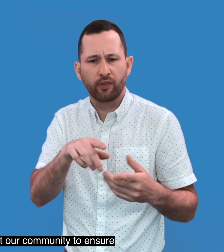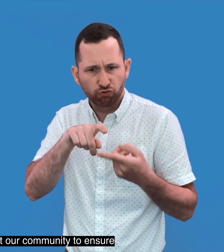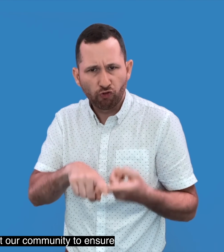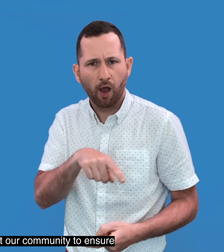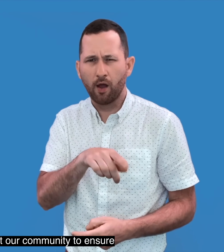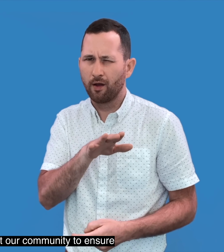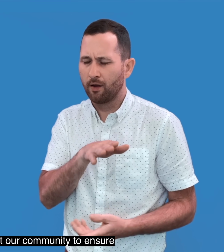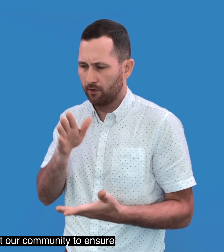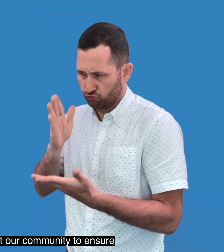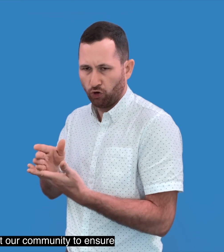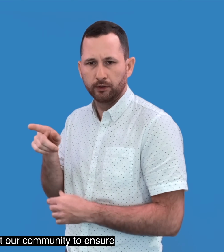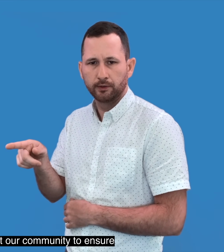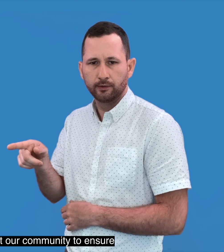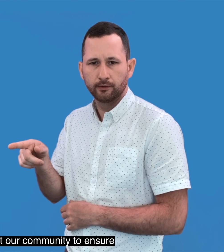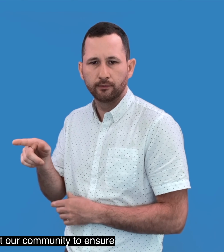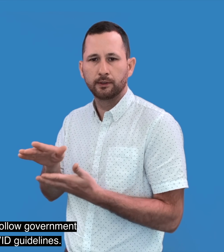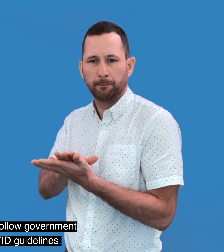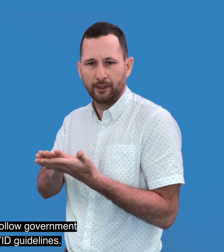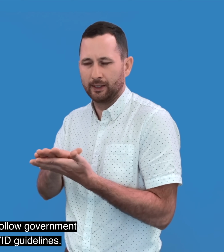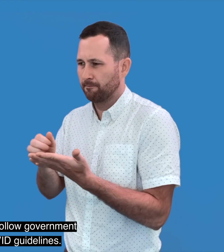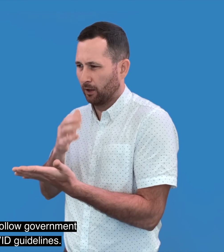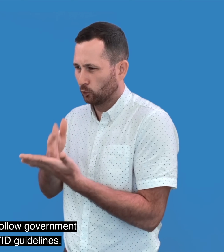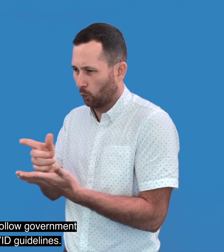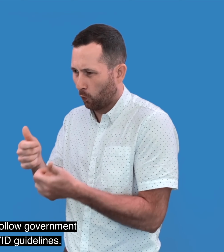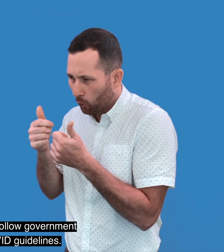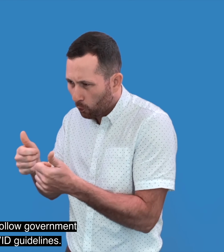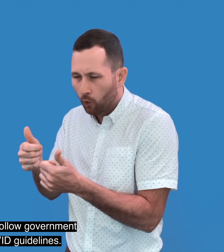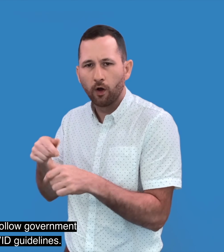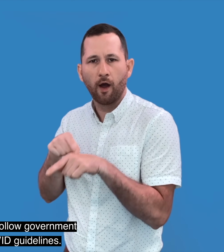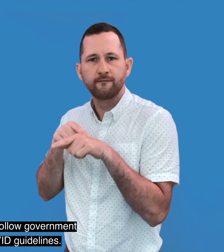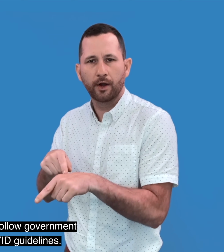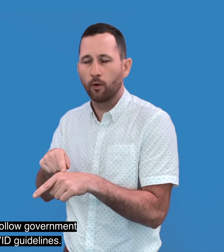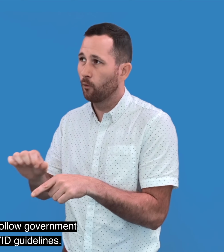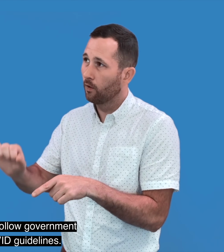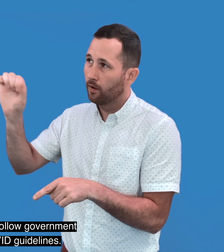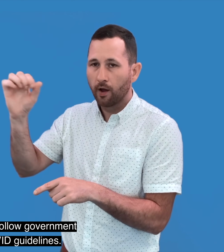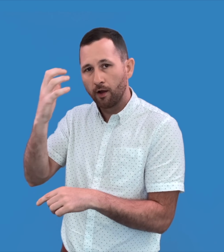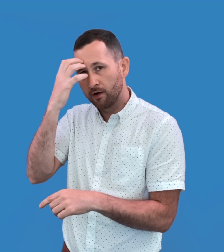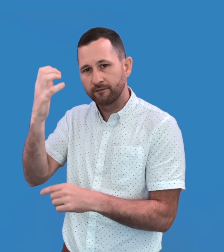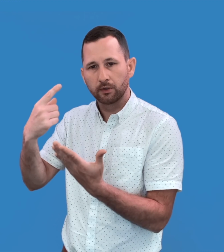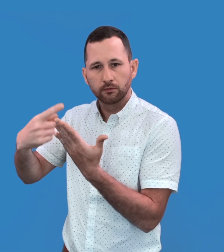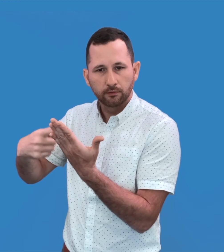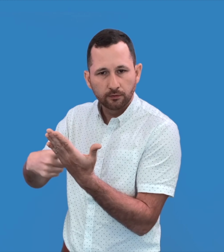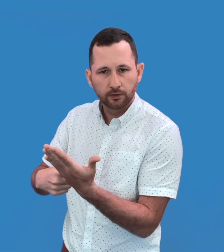and let's support our community to ensure we all follow government COVID guidelines.